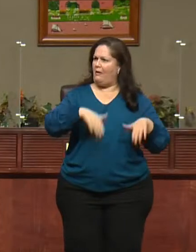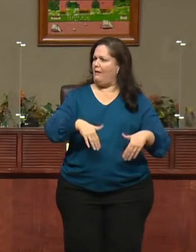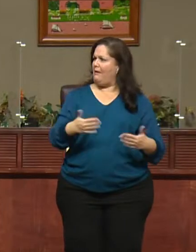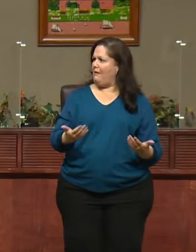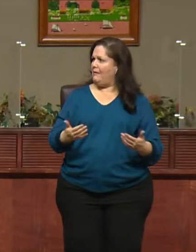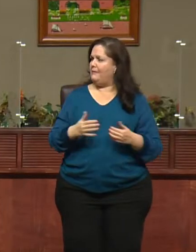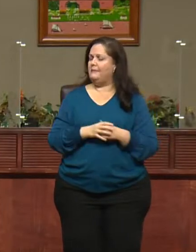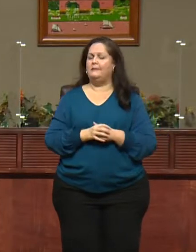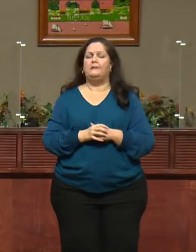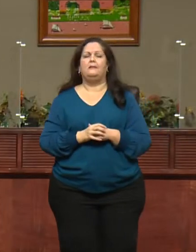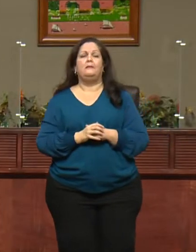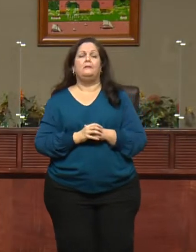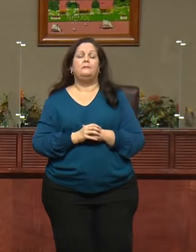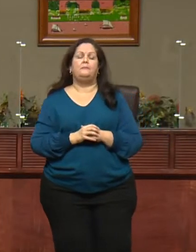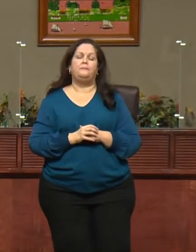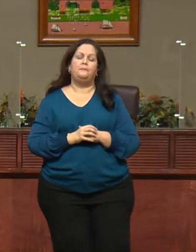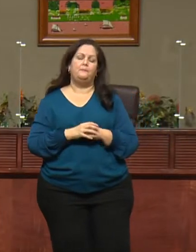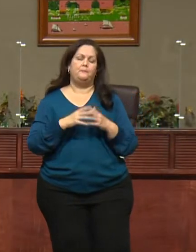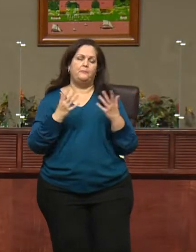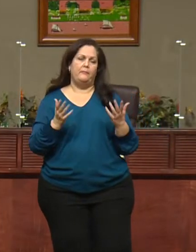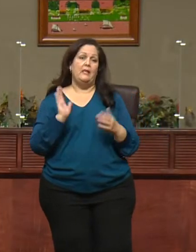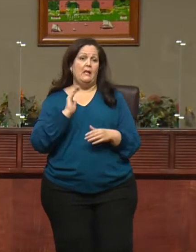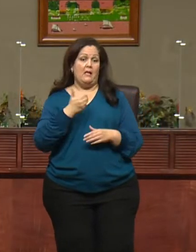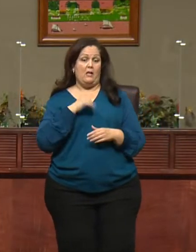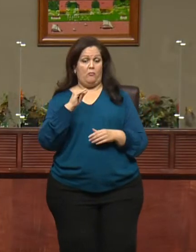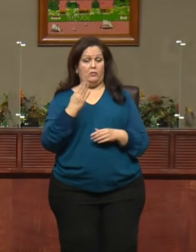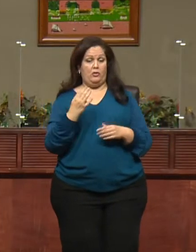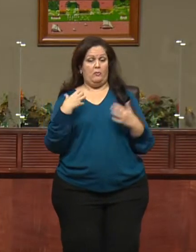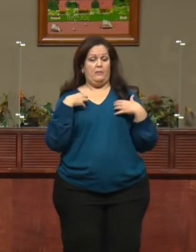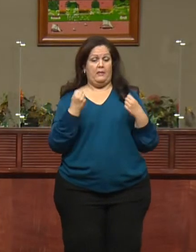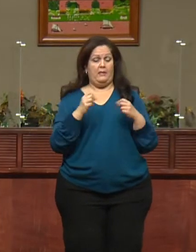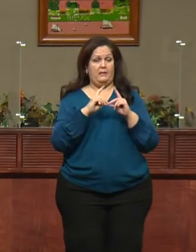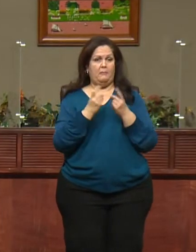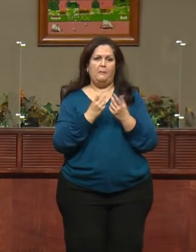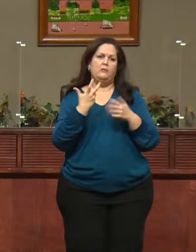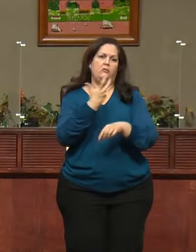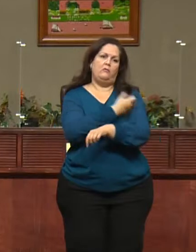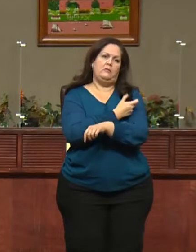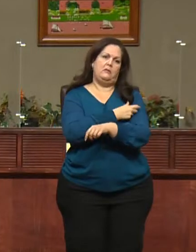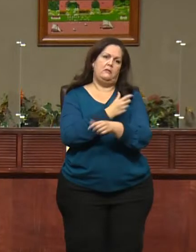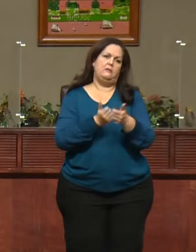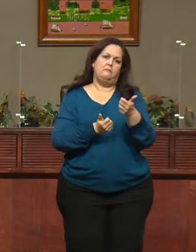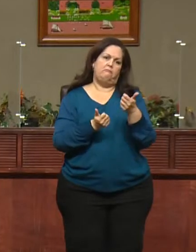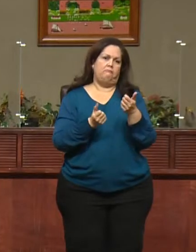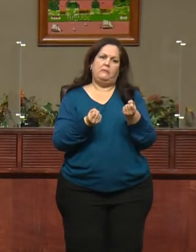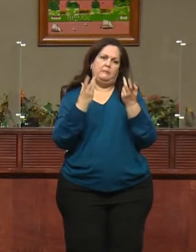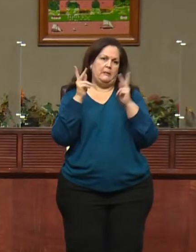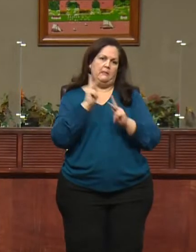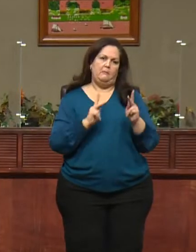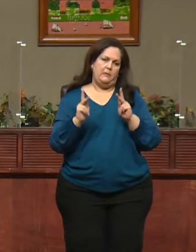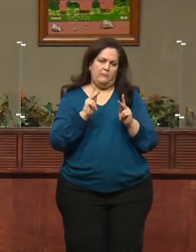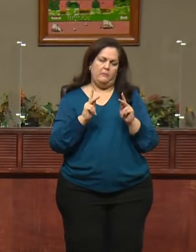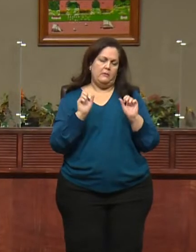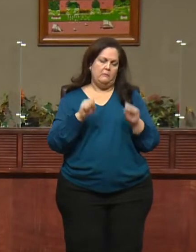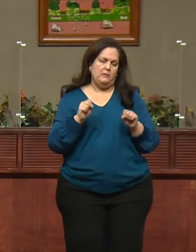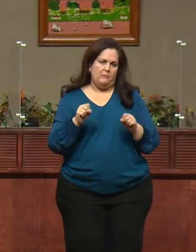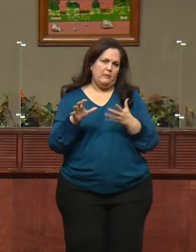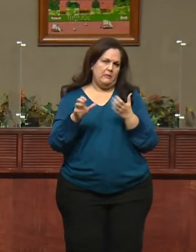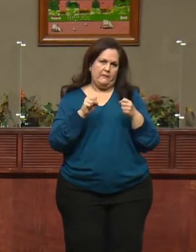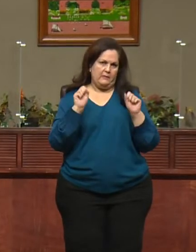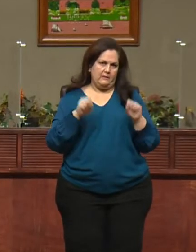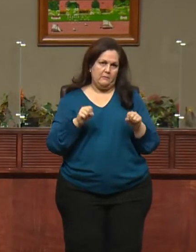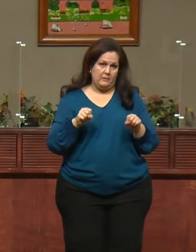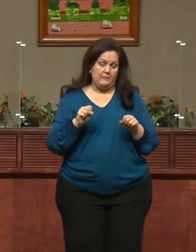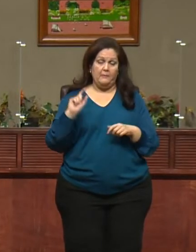So, listen, our job as a health department is to vaccinate as many people as possible as fast as possible. Now,